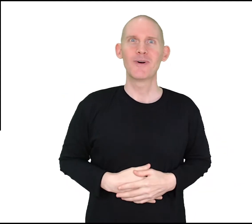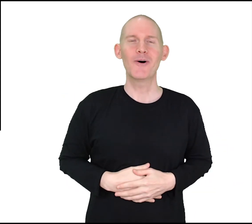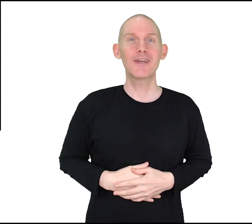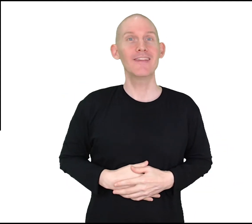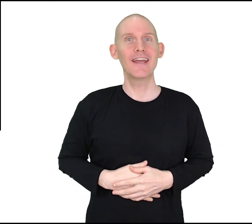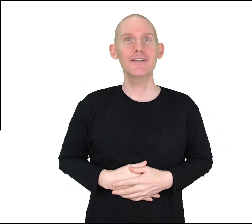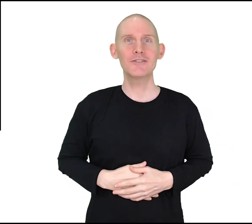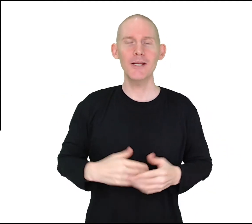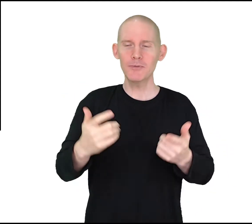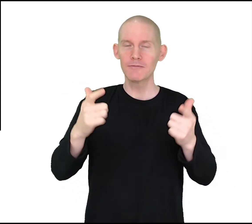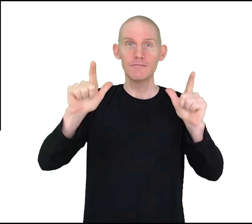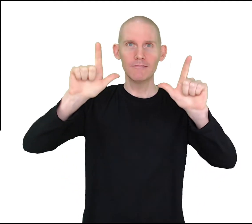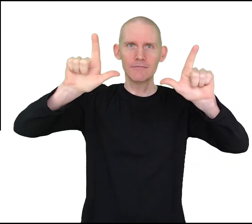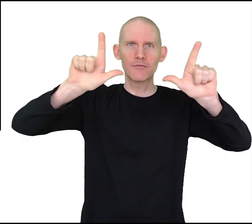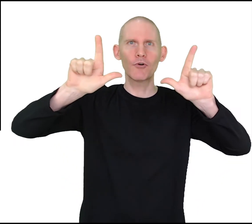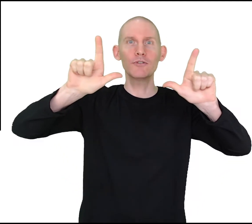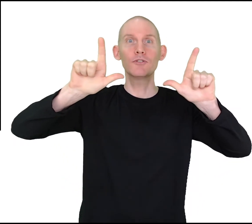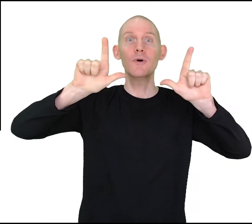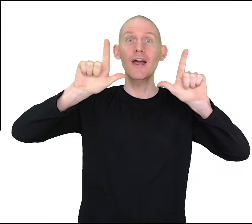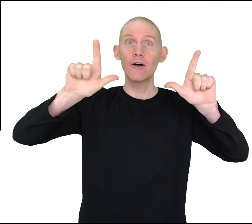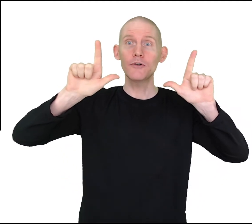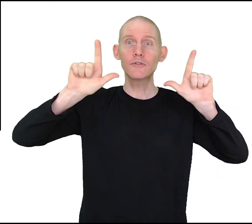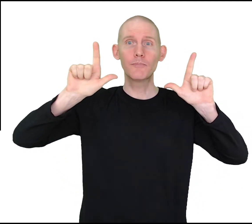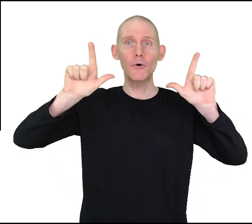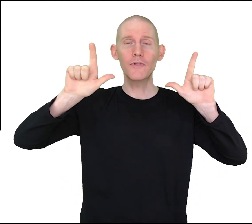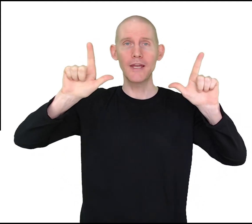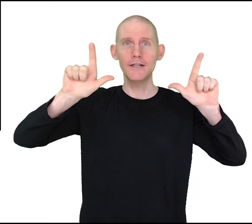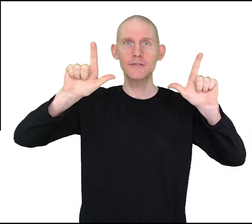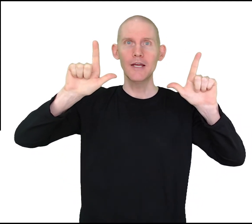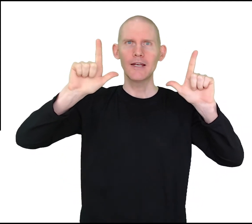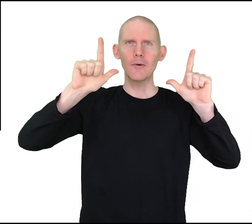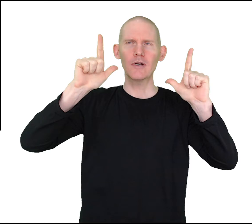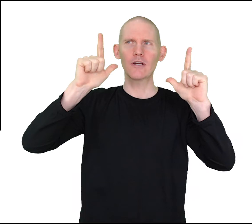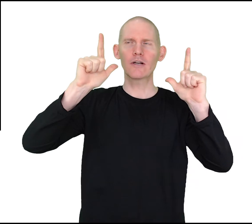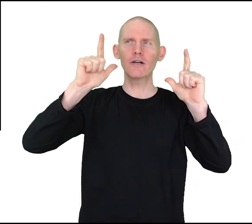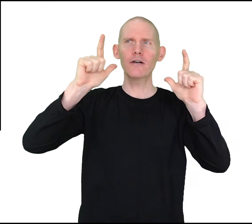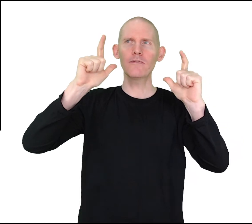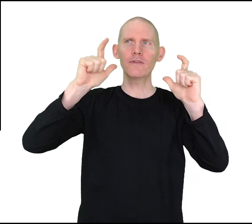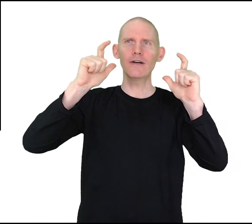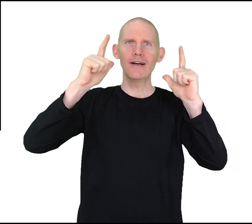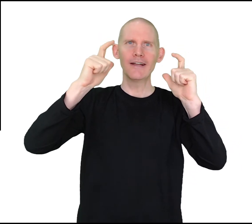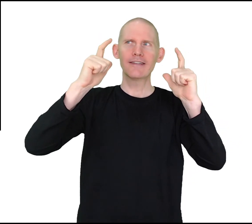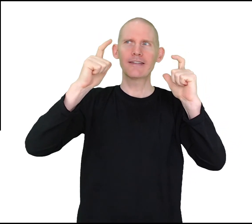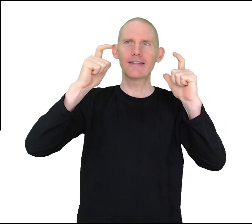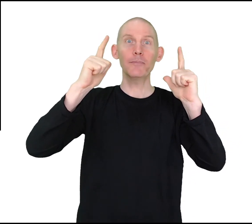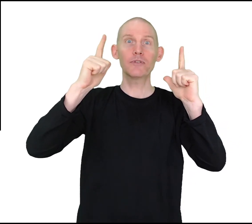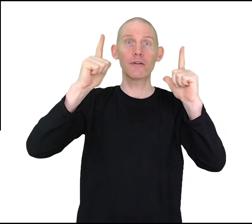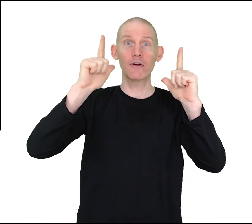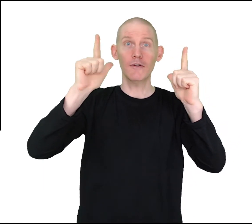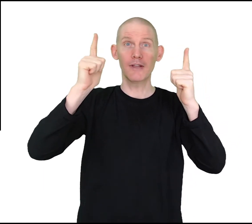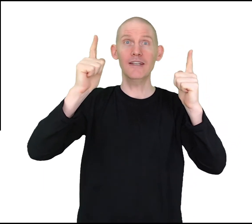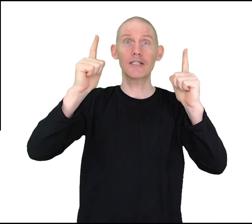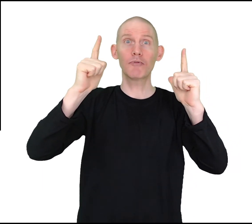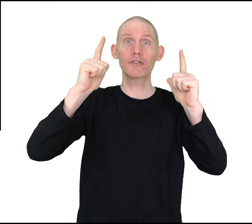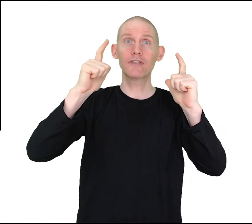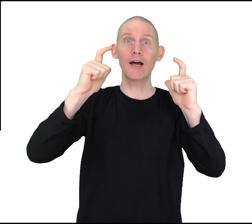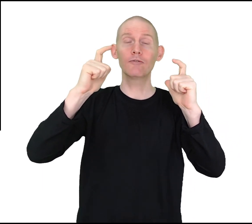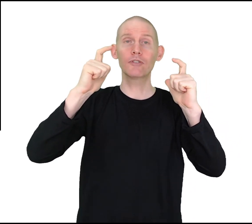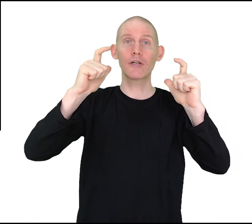Okay, the hand shapes. First do L's, both hands. Now we're going to curve the tips of the index fingers down just a little